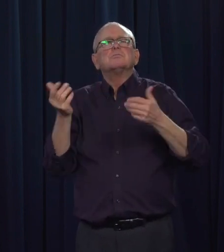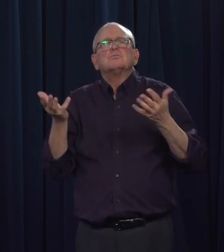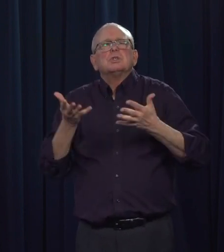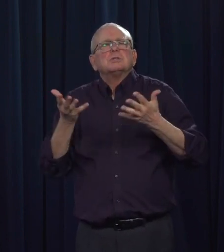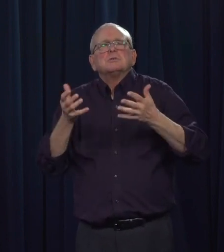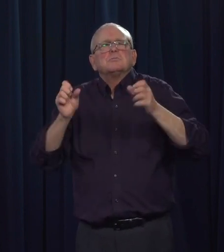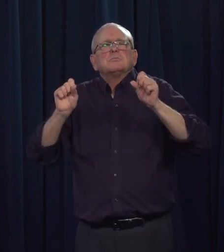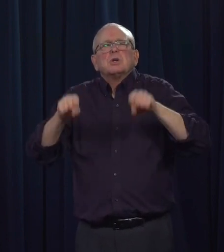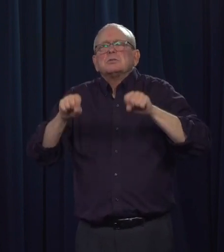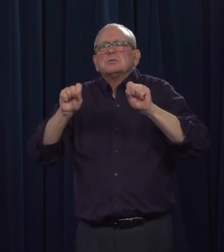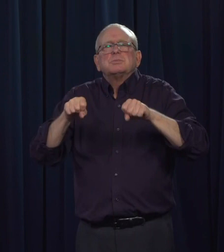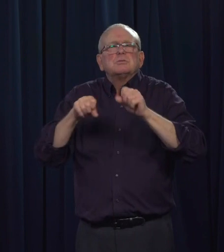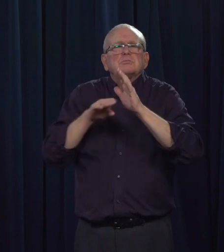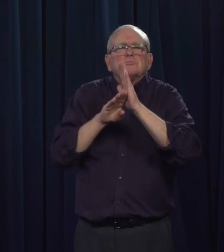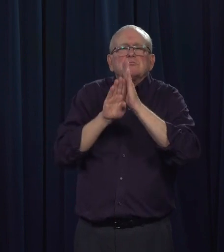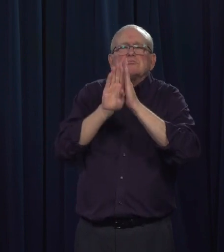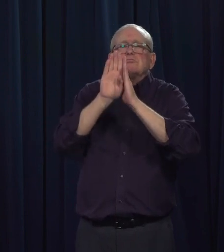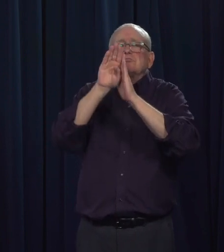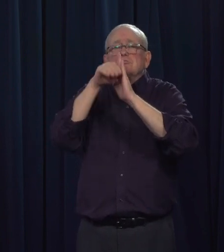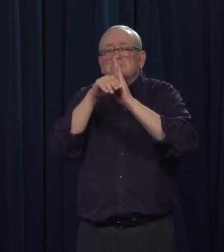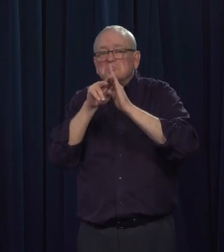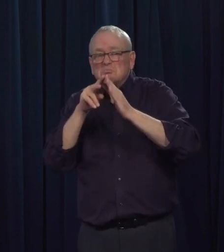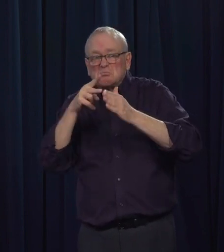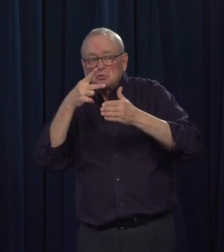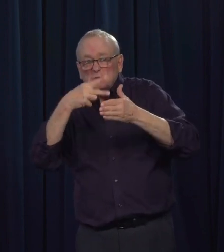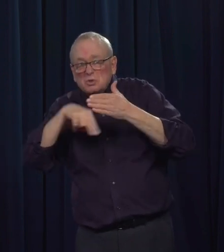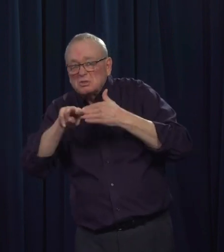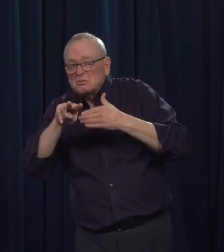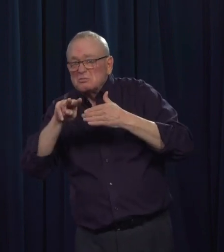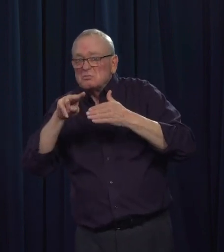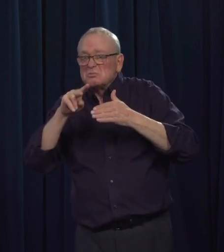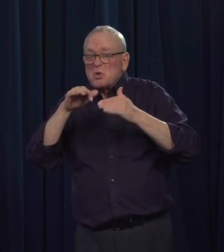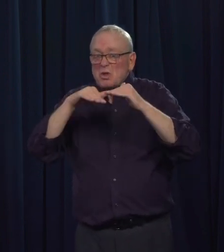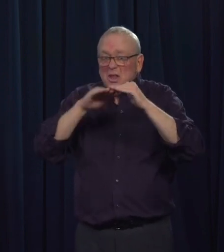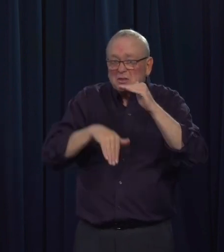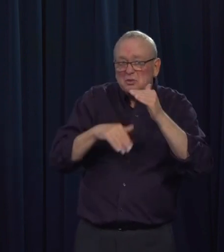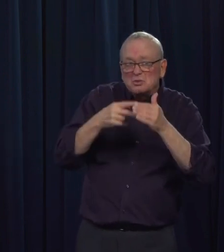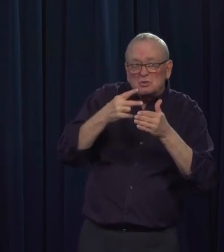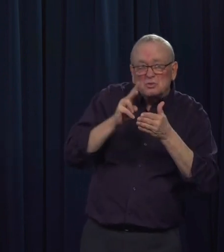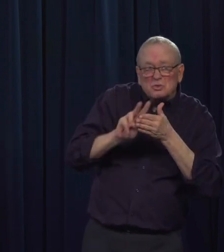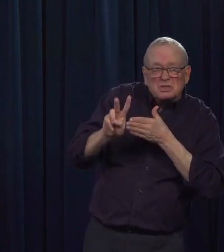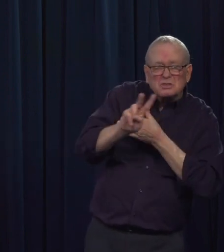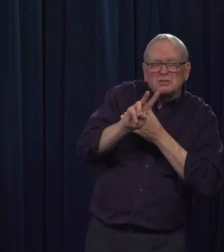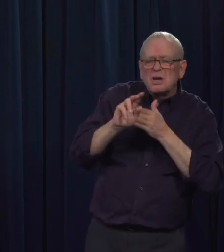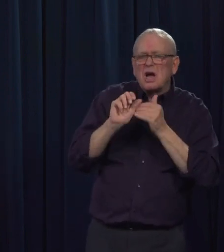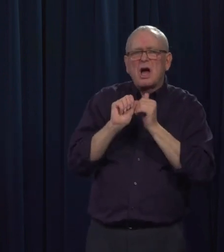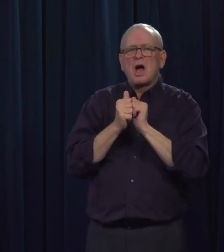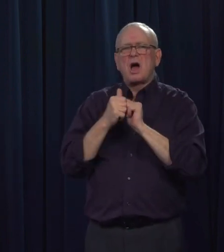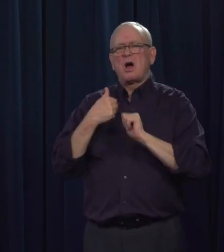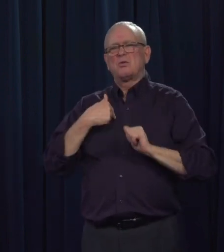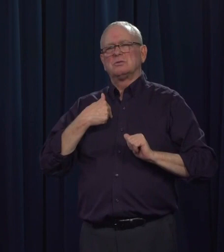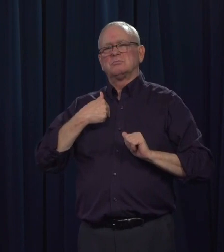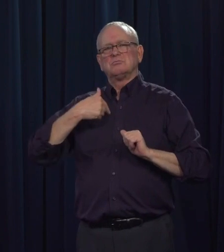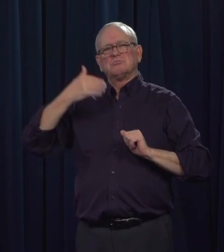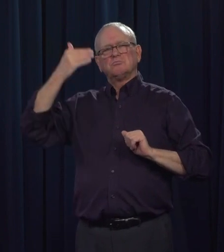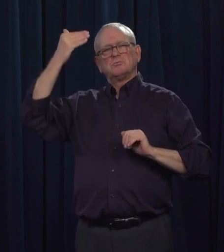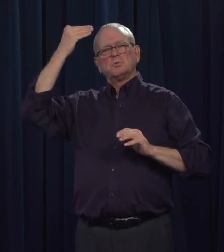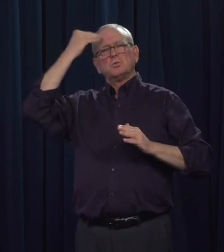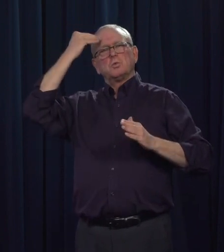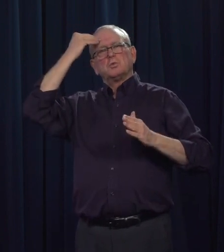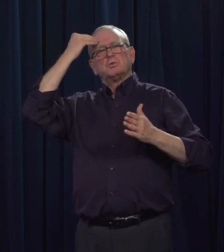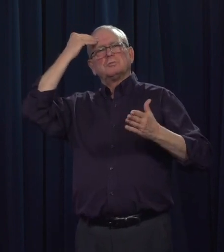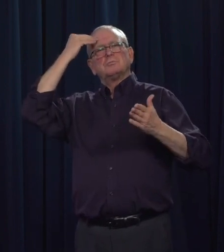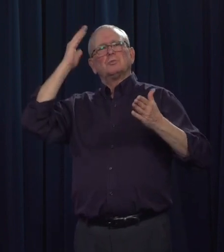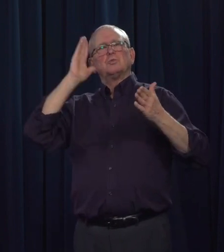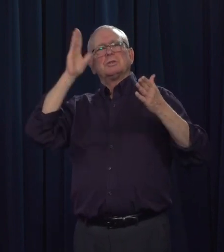success look like, and how do is it maybe look at the community numbers versus the travel numbers? Mm-hmm. I don't want to use the word success because that doesn't sound